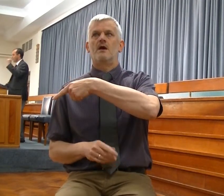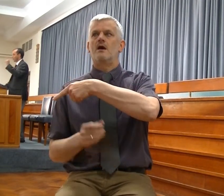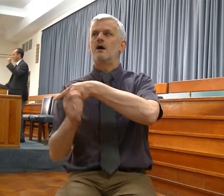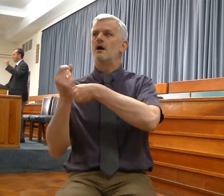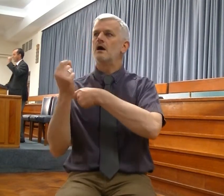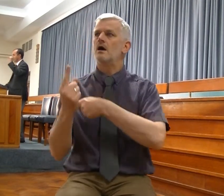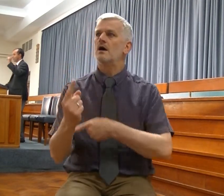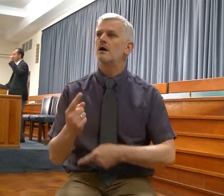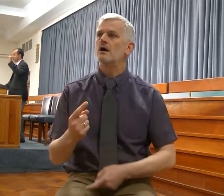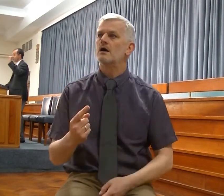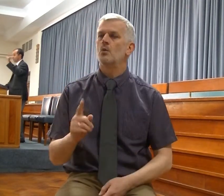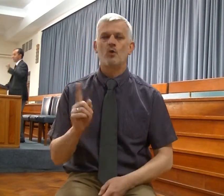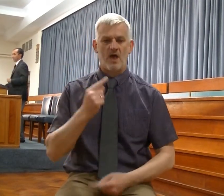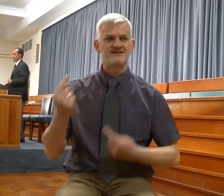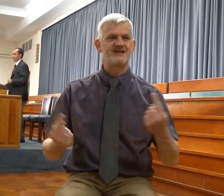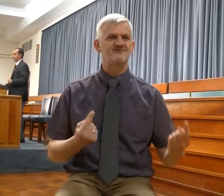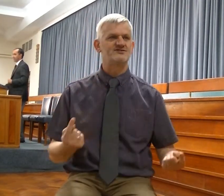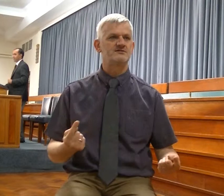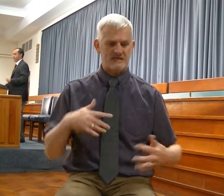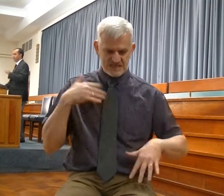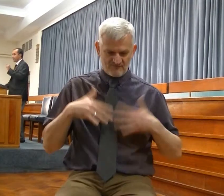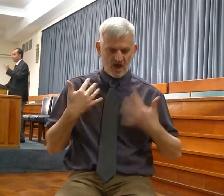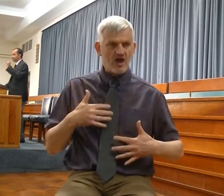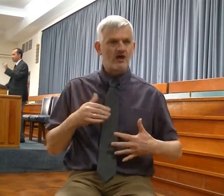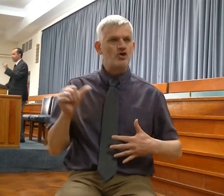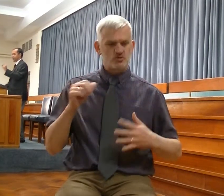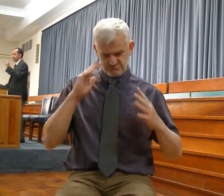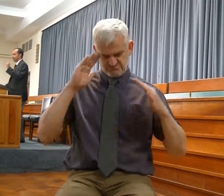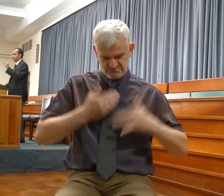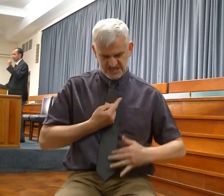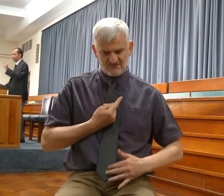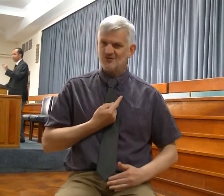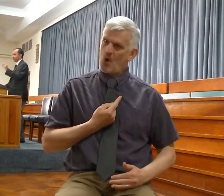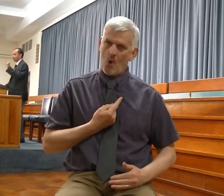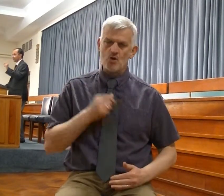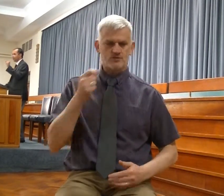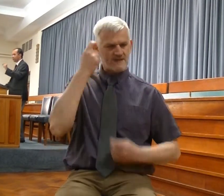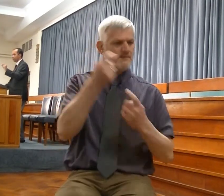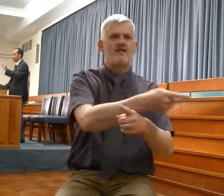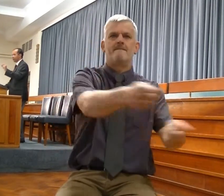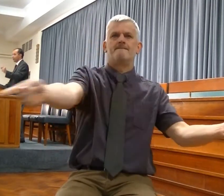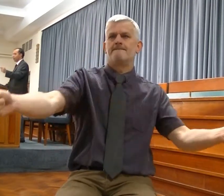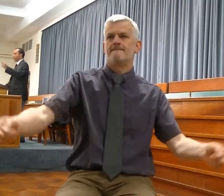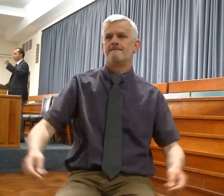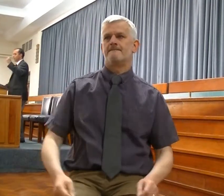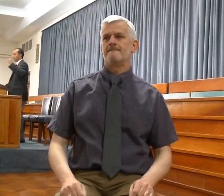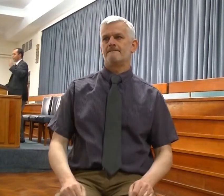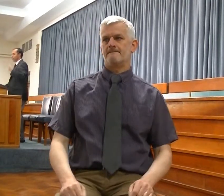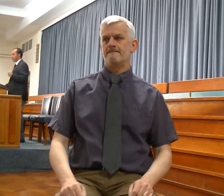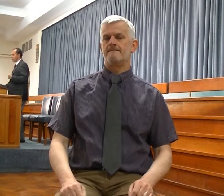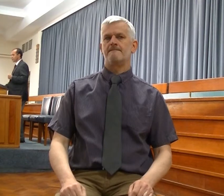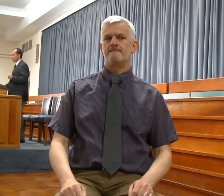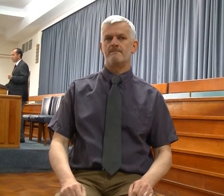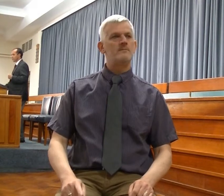we should be more thinking about other people. Every trial, every difficulty we go through, more